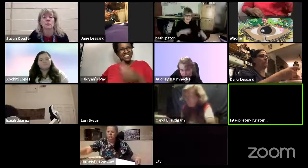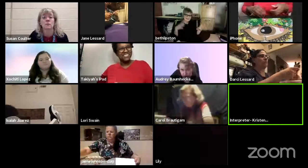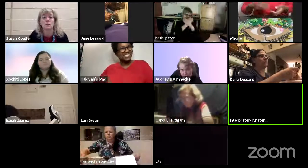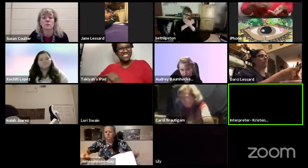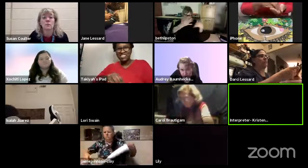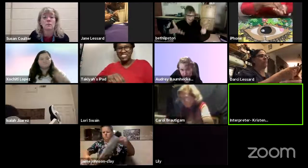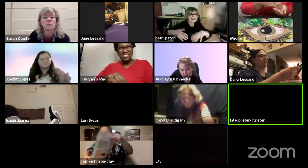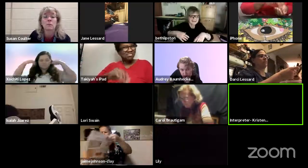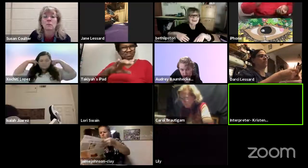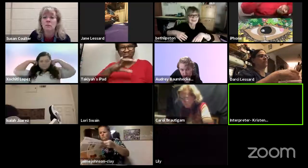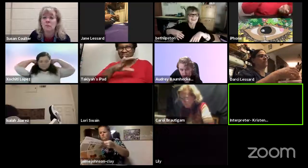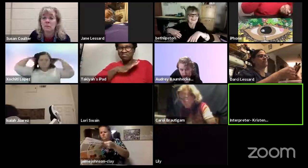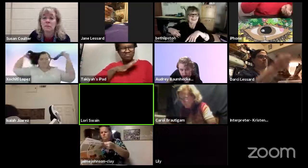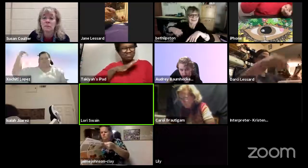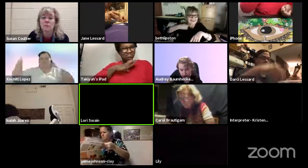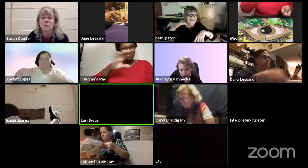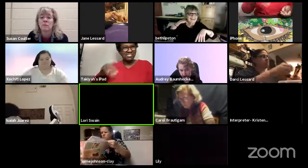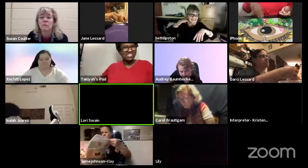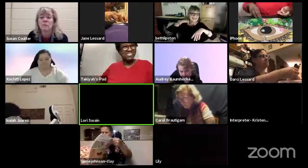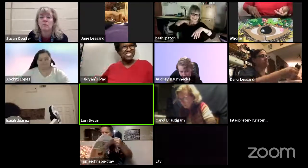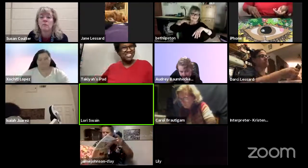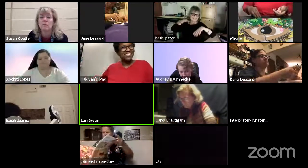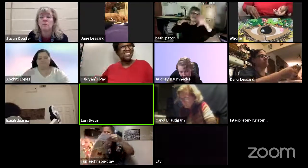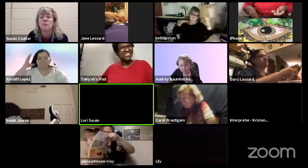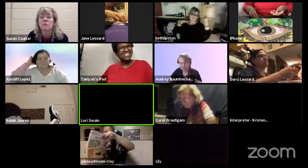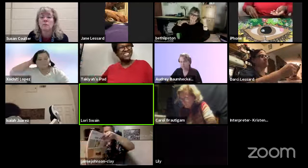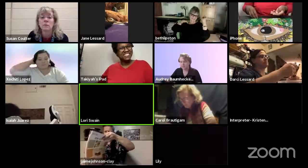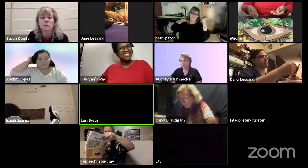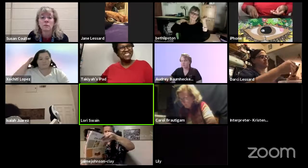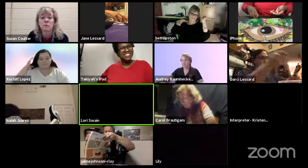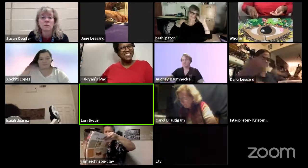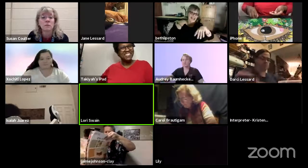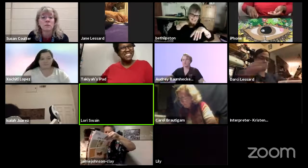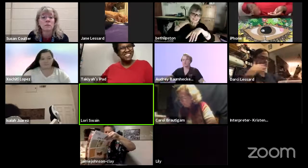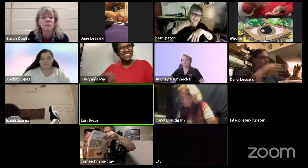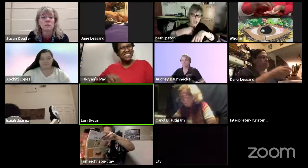familiar. Yeah, sorry, I didn't have all the details, but yeah, he remembers that.